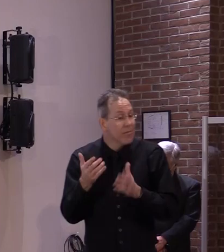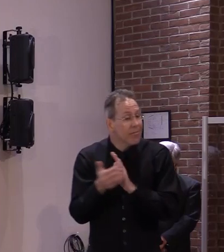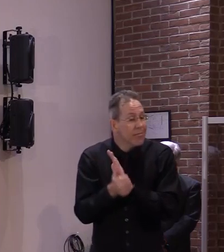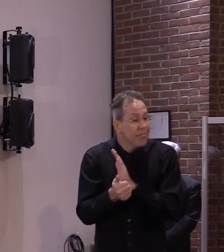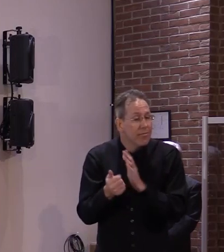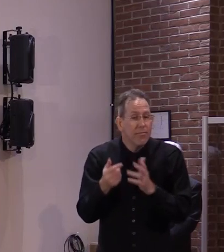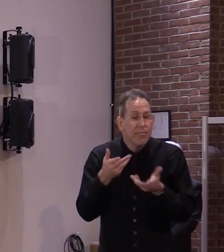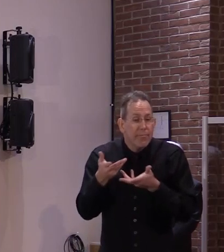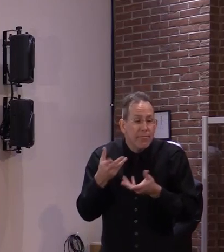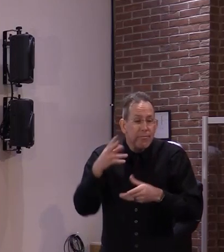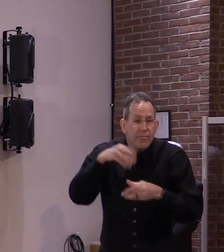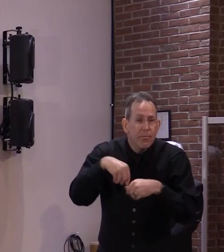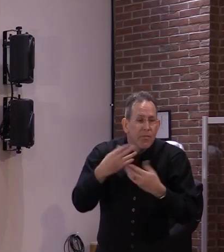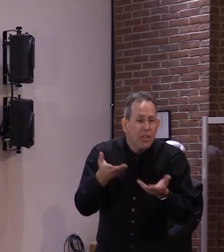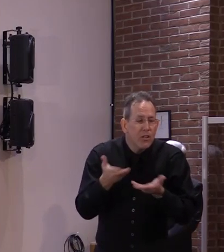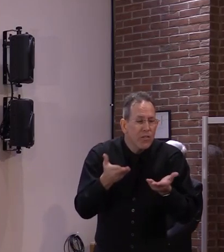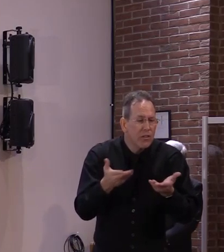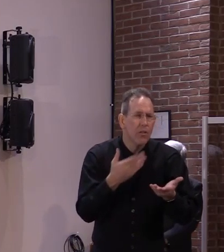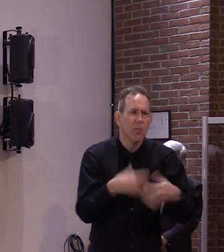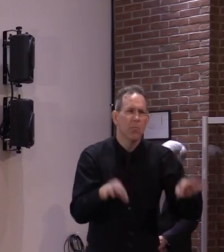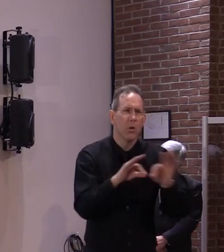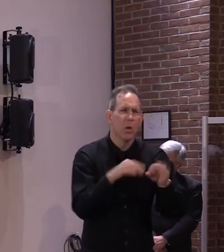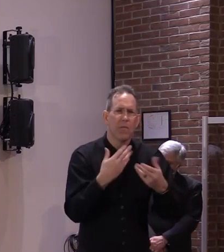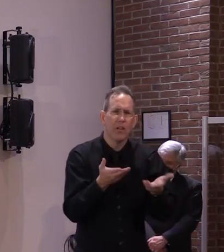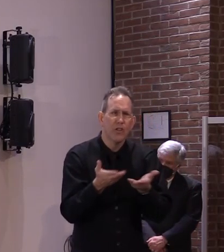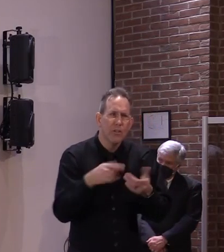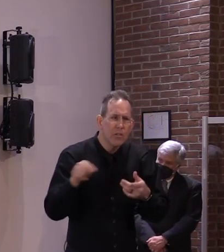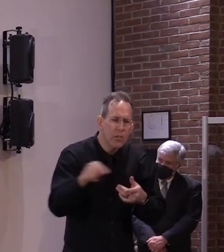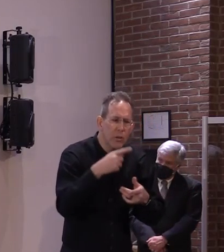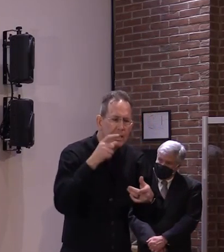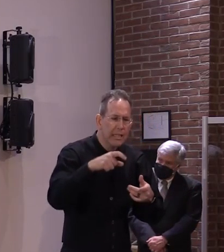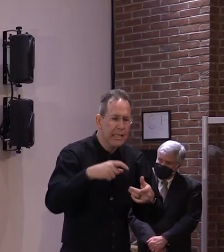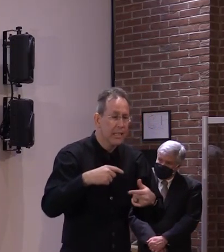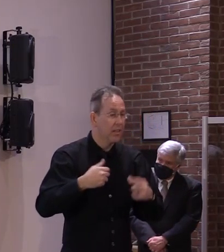partner, so they're important to us. But from that meeting,